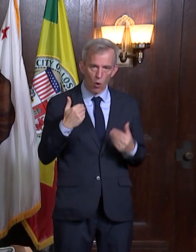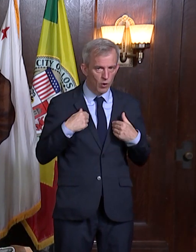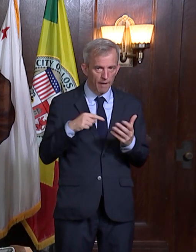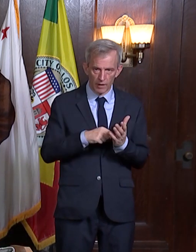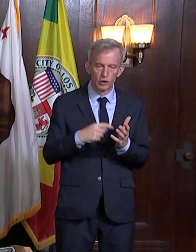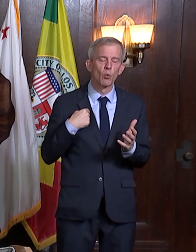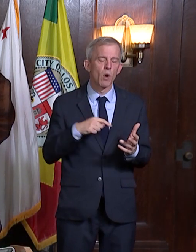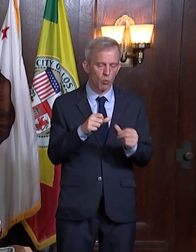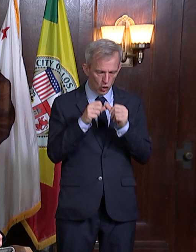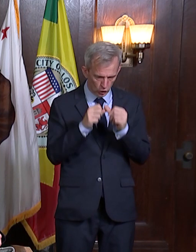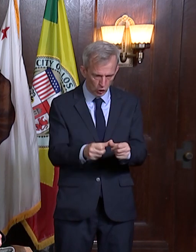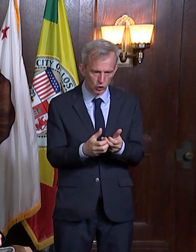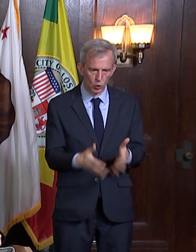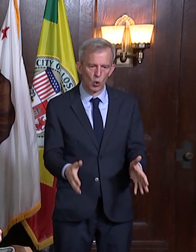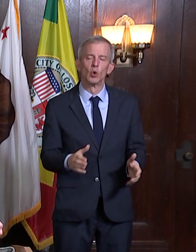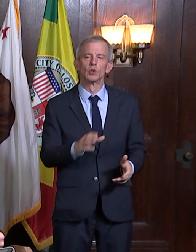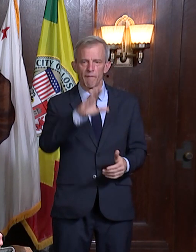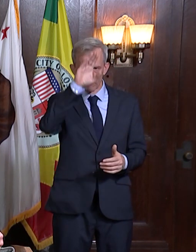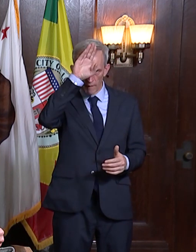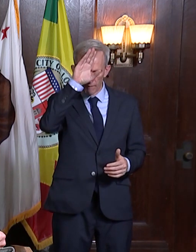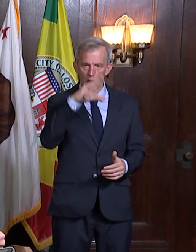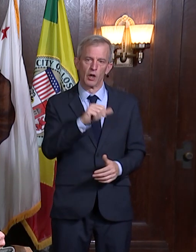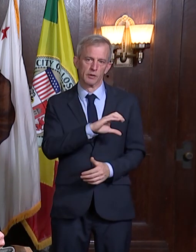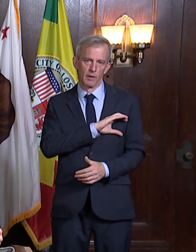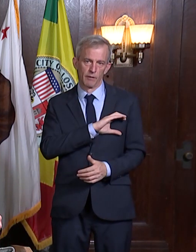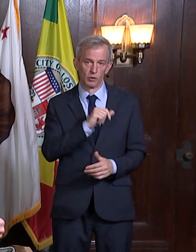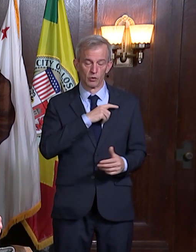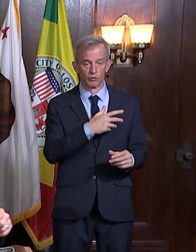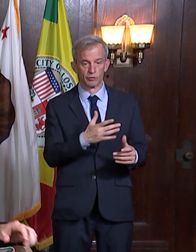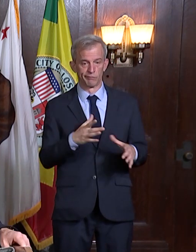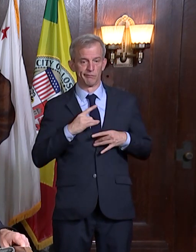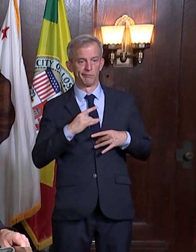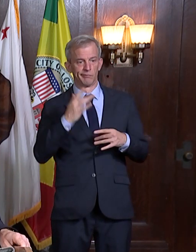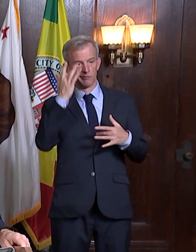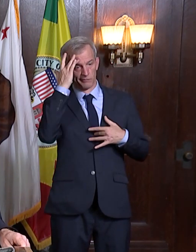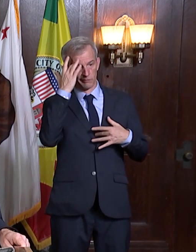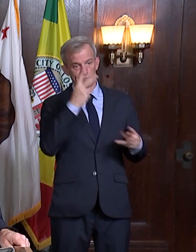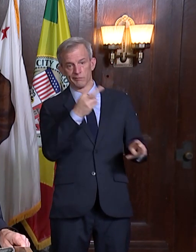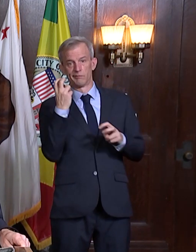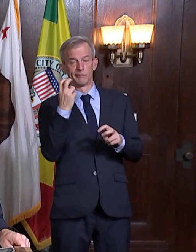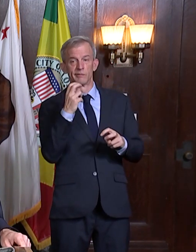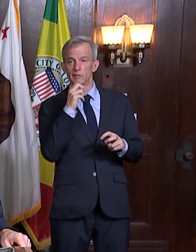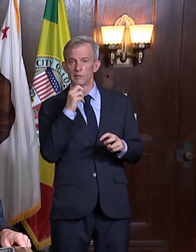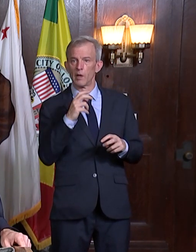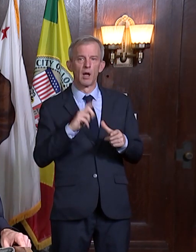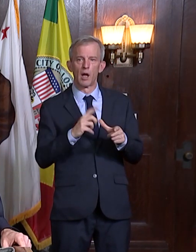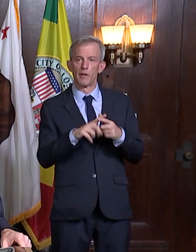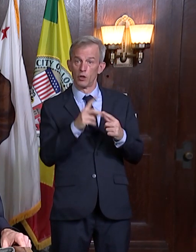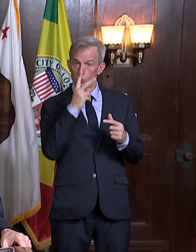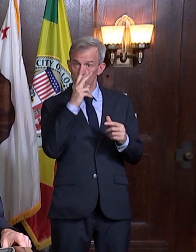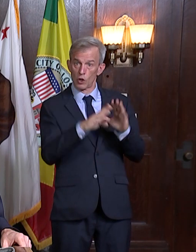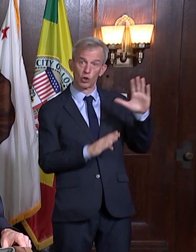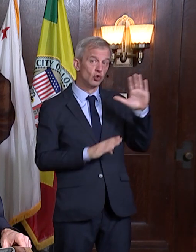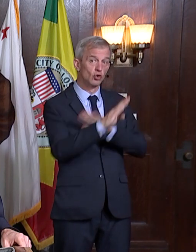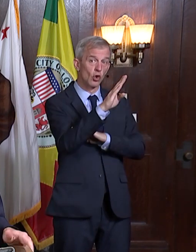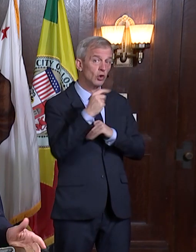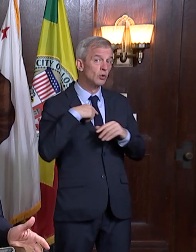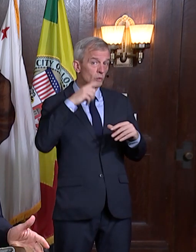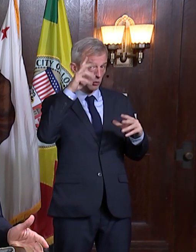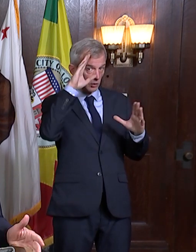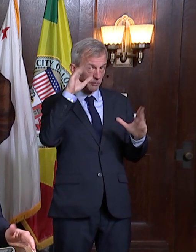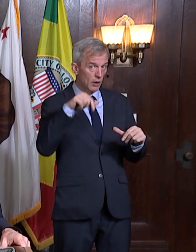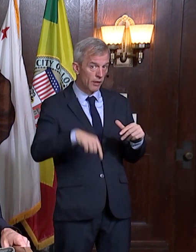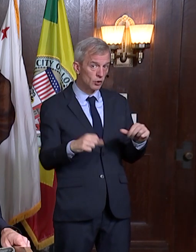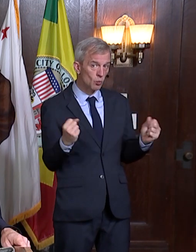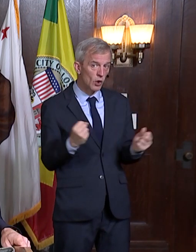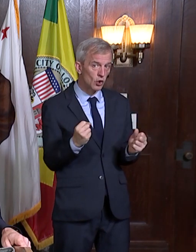as we have, firefighters, police officers who get sick and are out and aren't on our roster. And in a surge like what we expect this winter, that's really